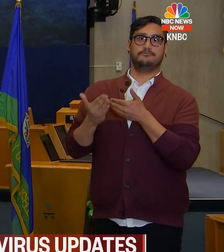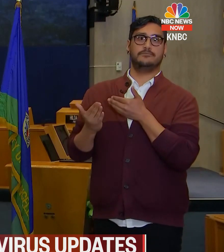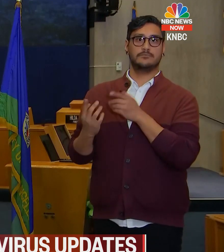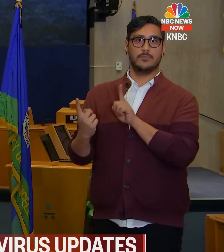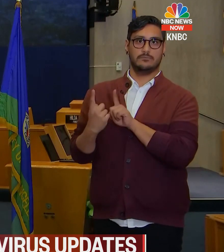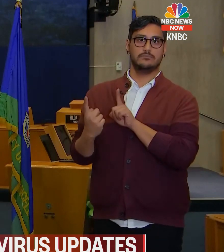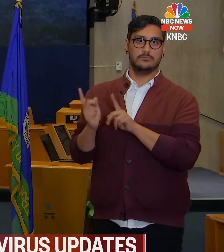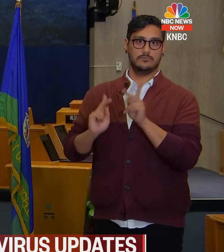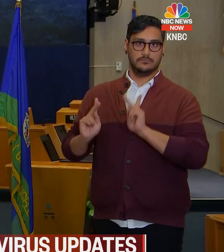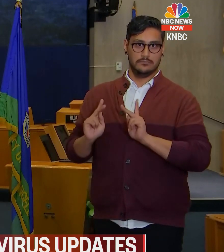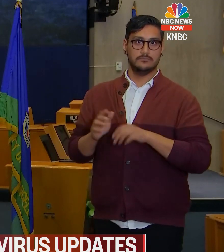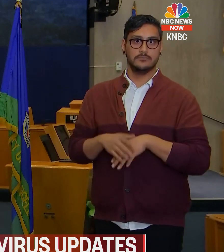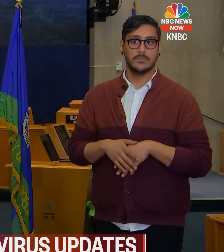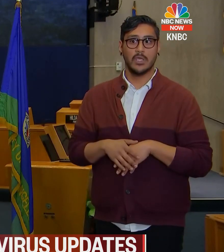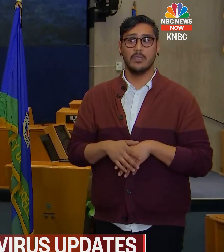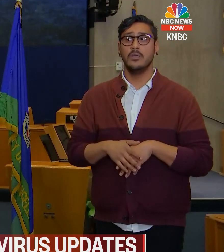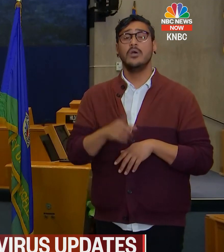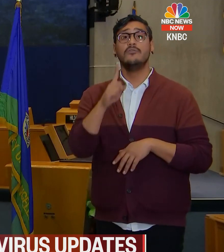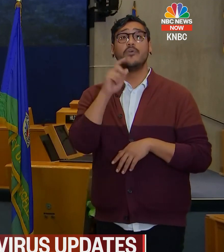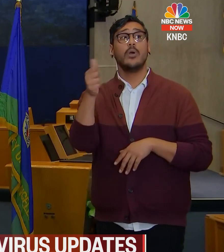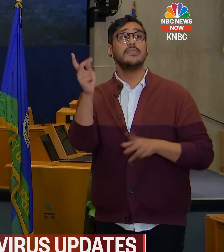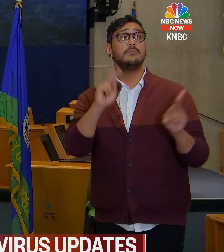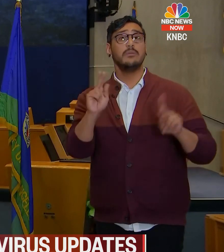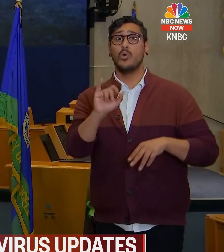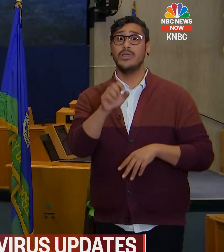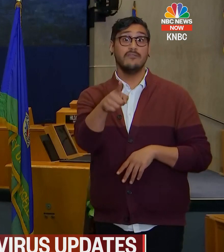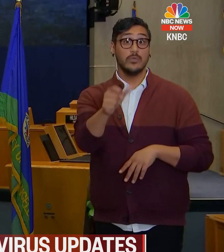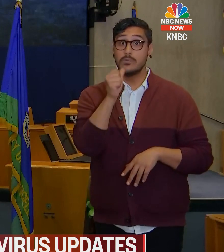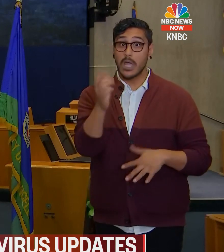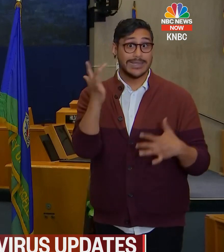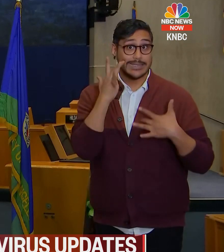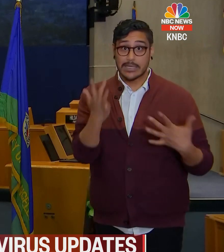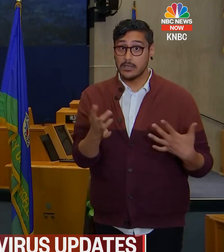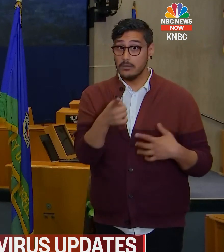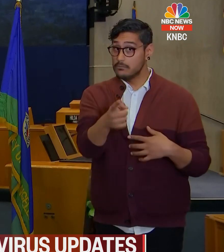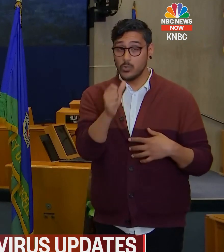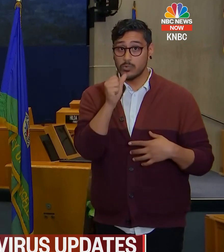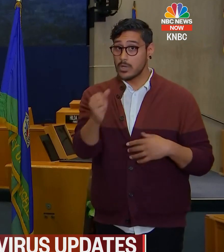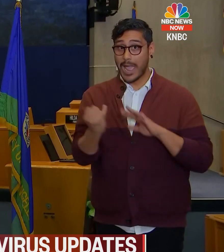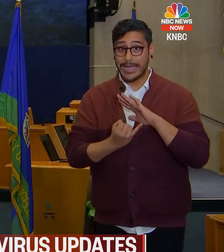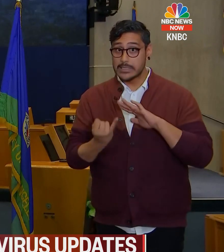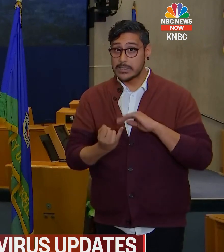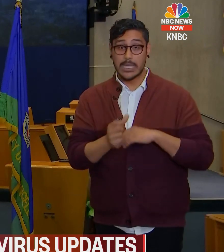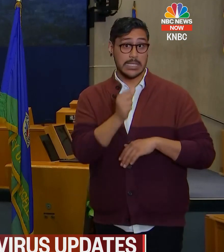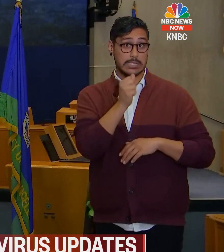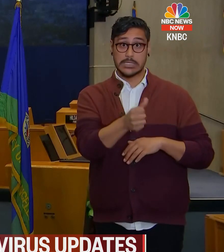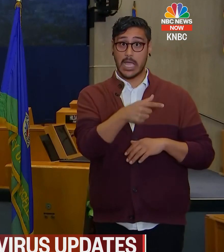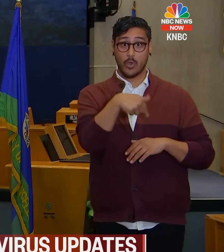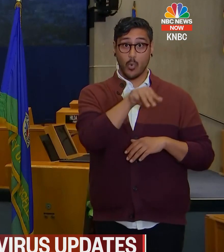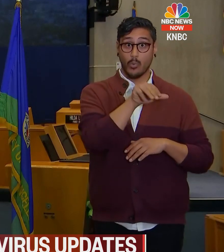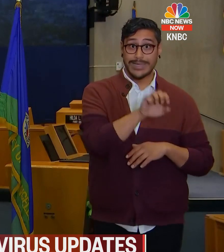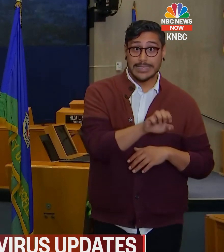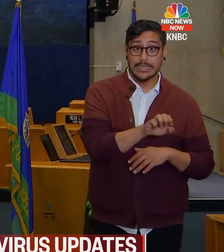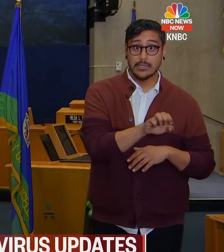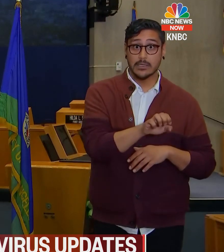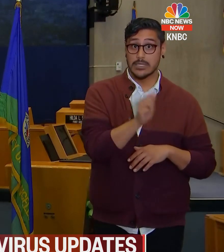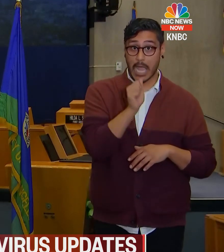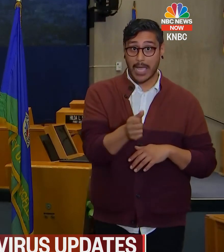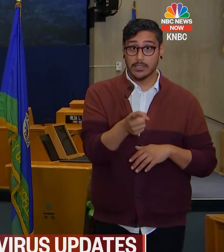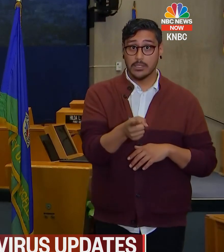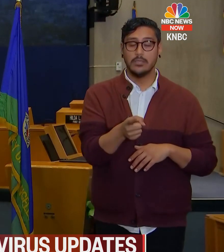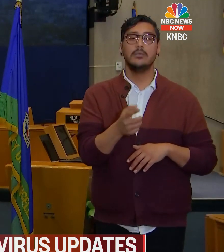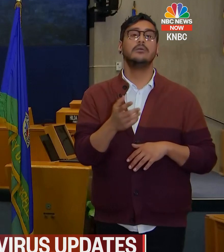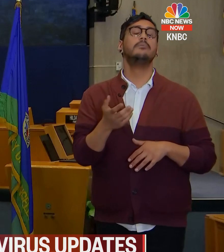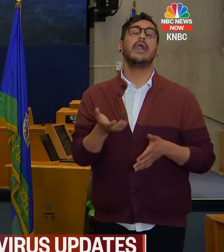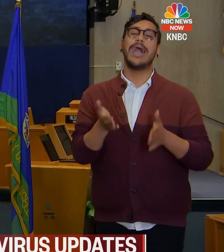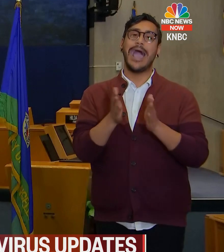for everybody else, when you're not sick, you're not isolated, and you're not quarantined, we ask you to stay